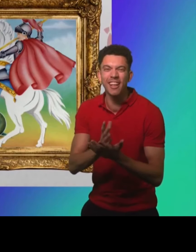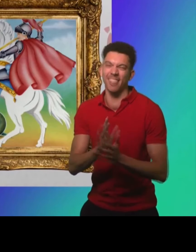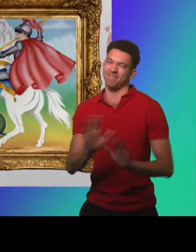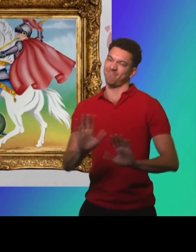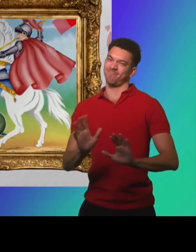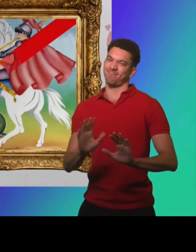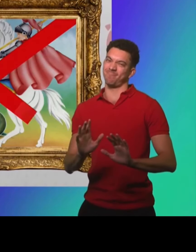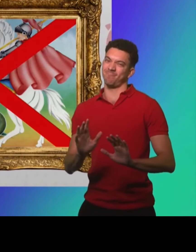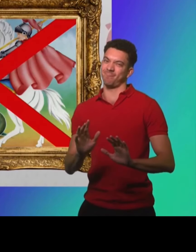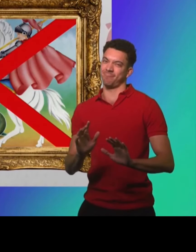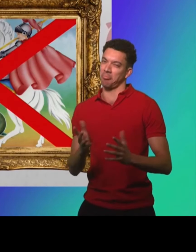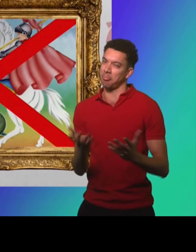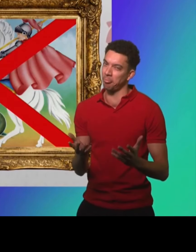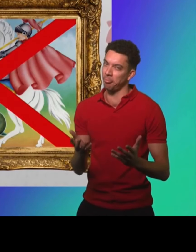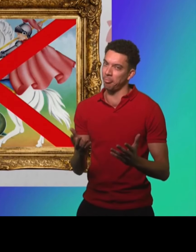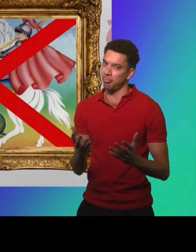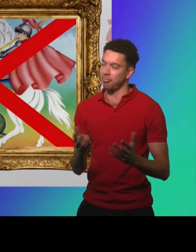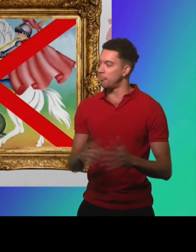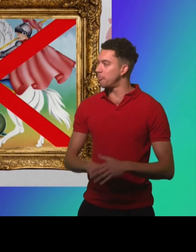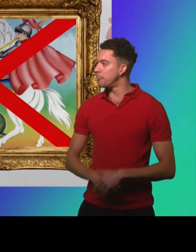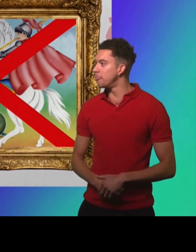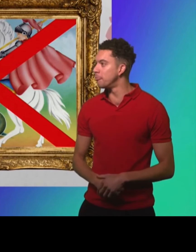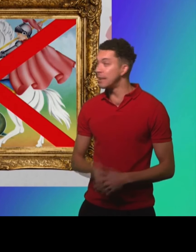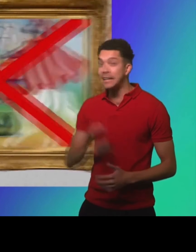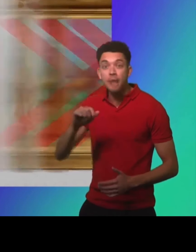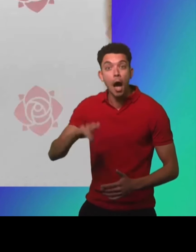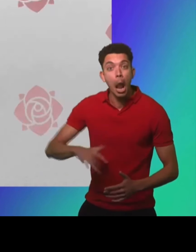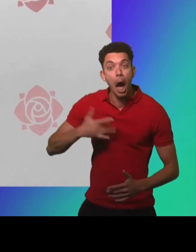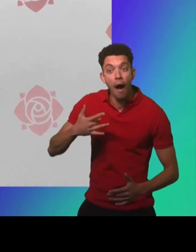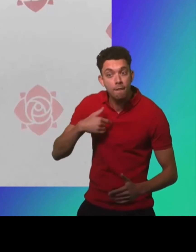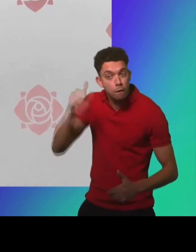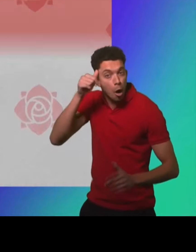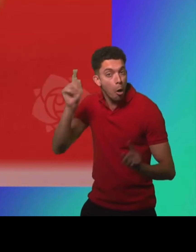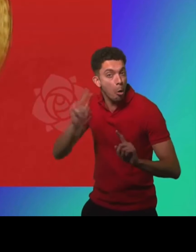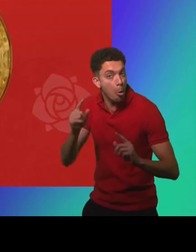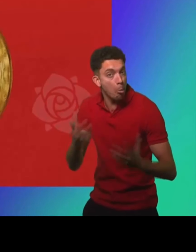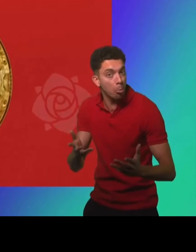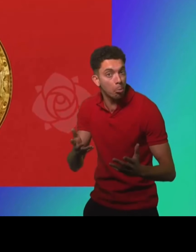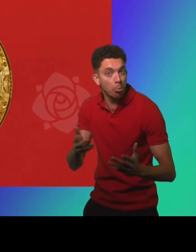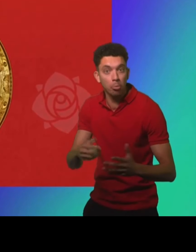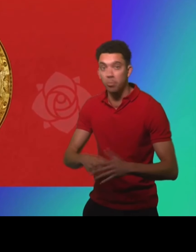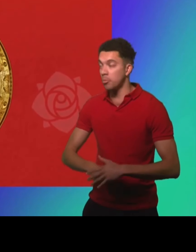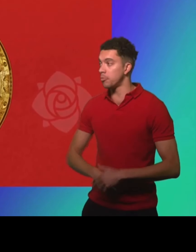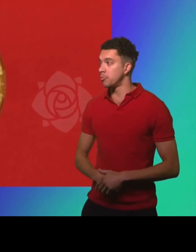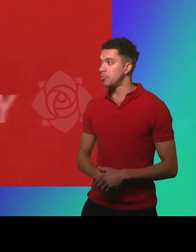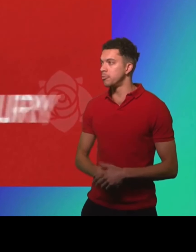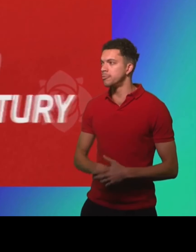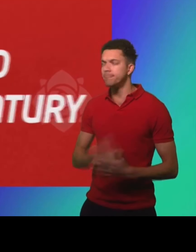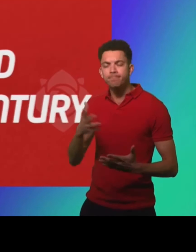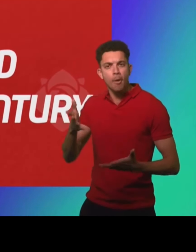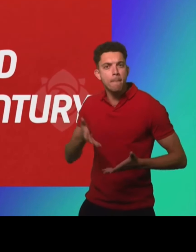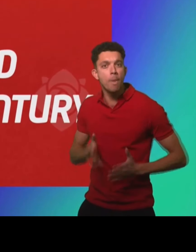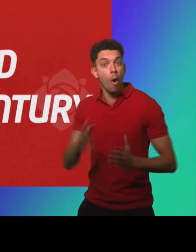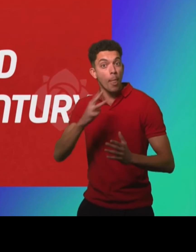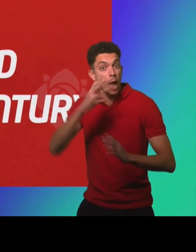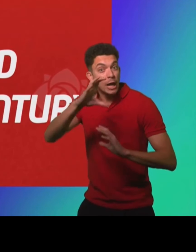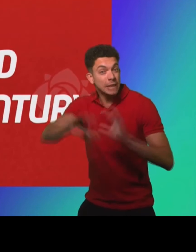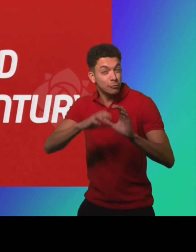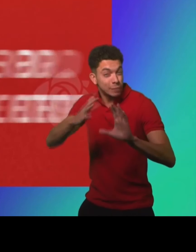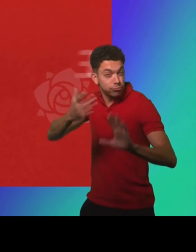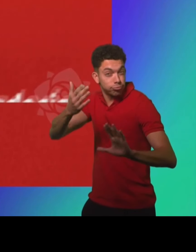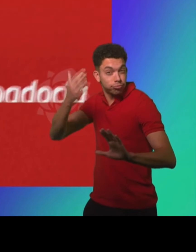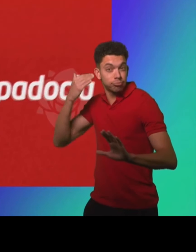are mythical creatures, so that one's probably not true. But what do we know about his actual life? Well, it's believed he was born in the 3rd